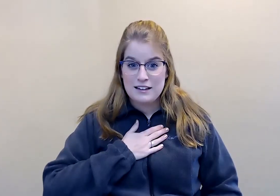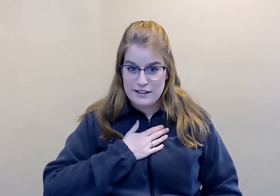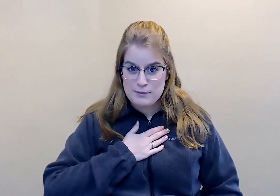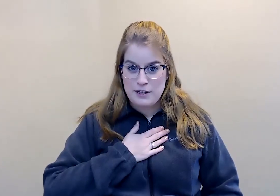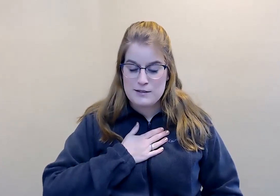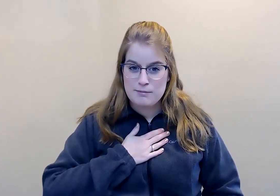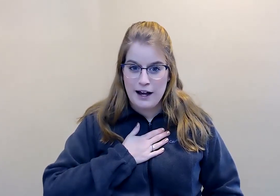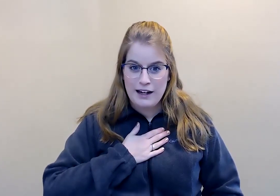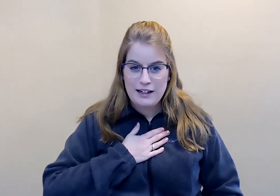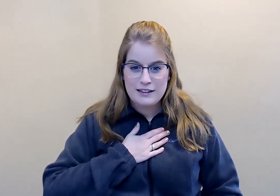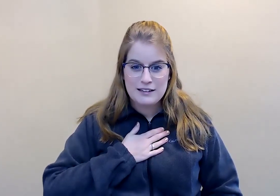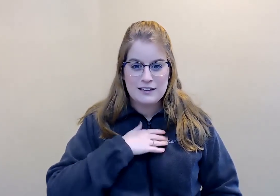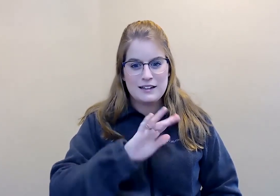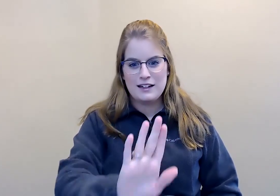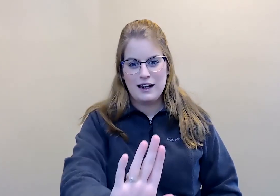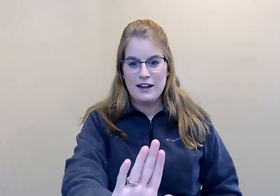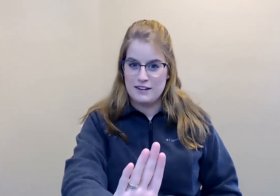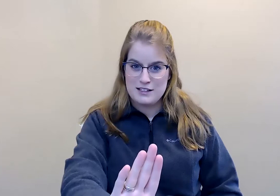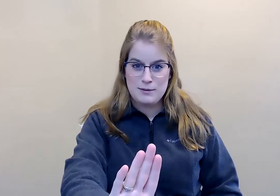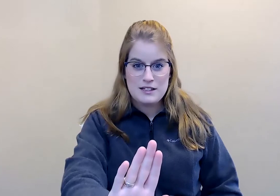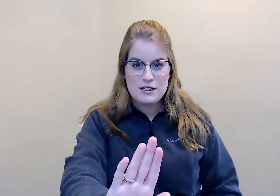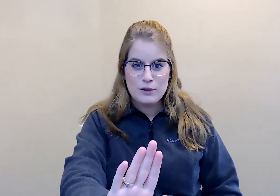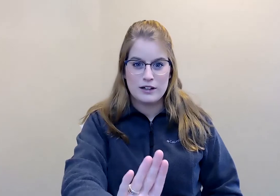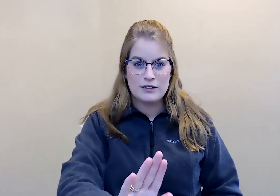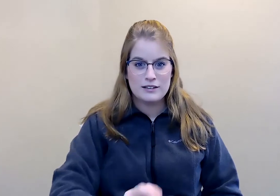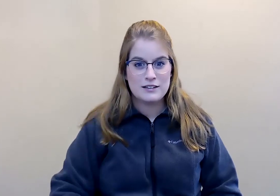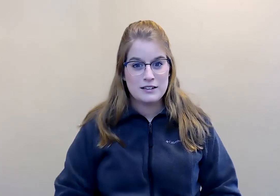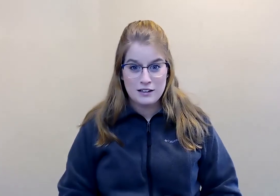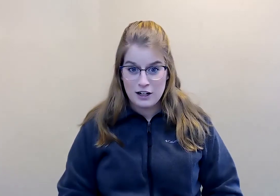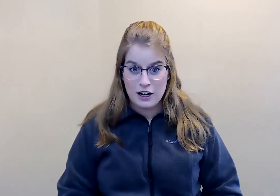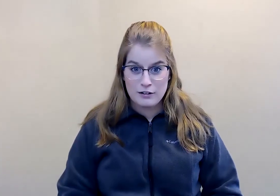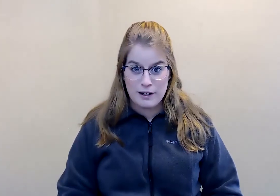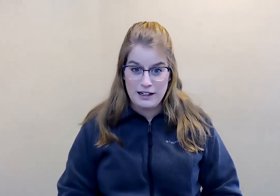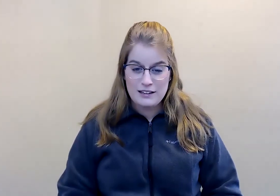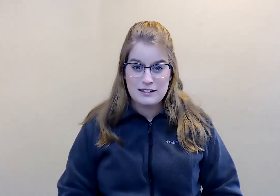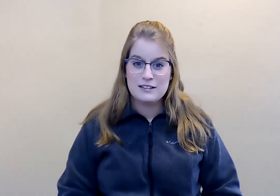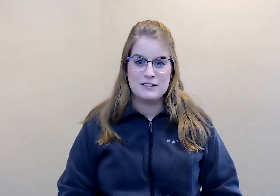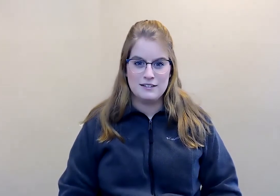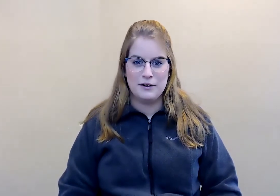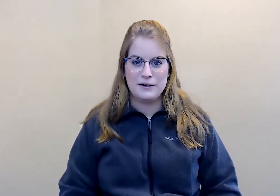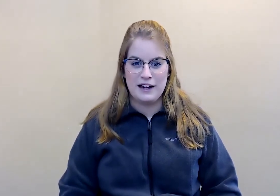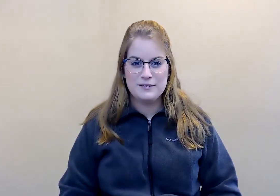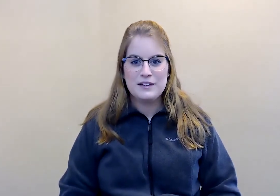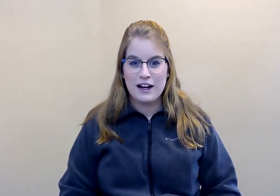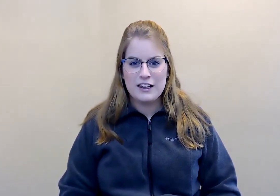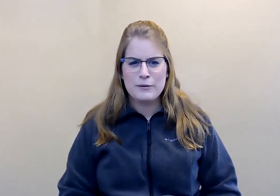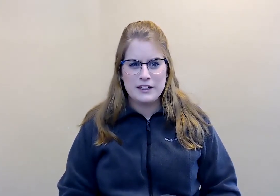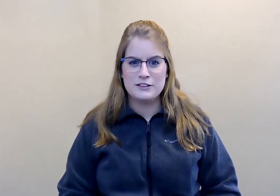This means my. And this means your. Are you ready? Okay, I think we can do